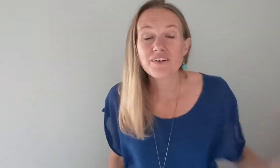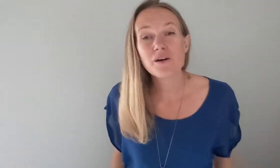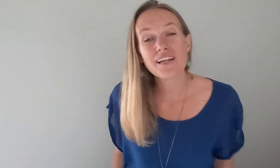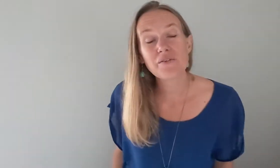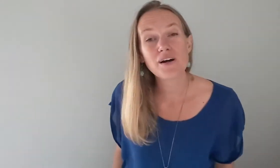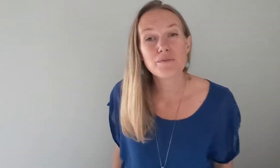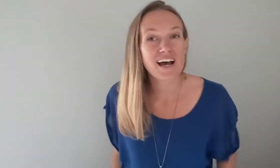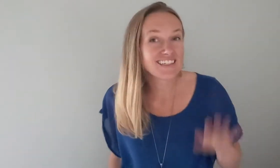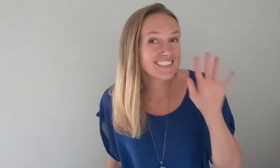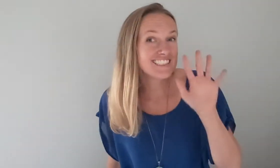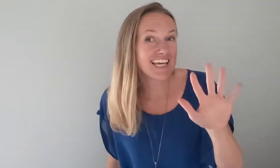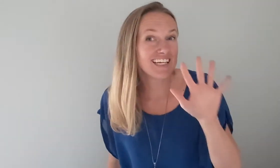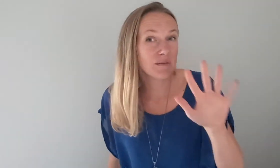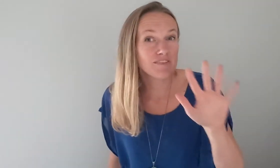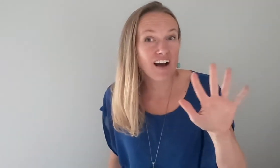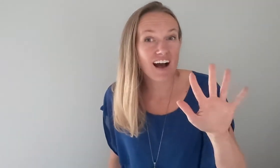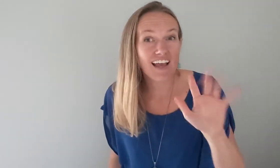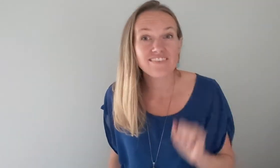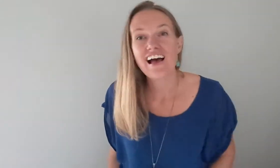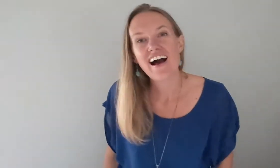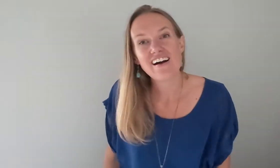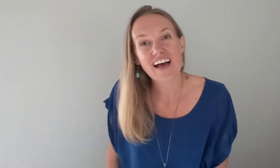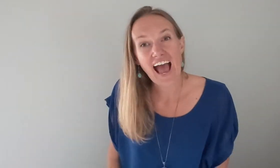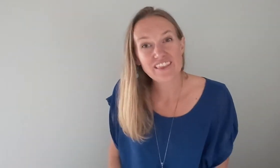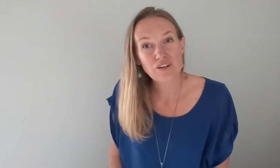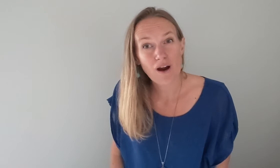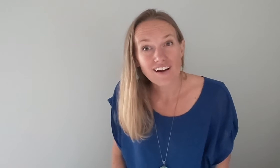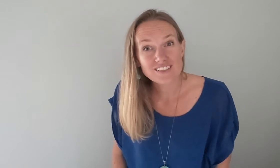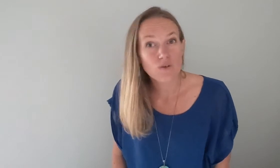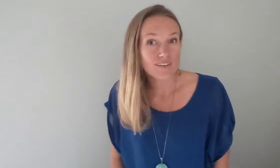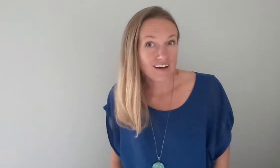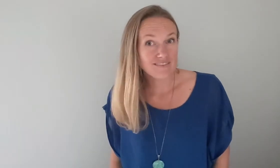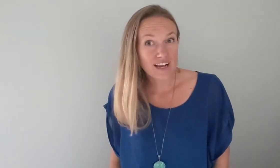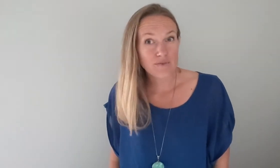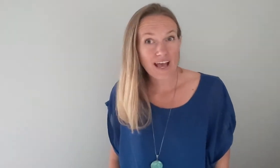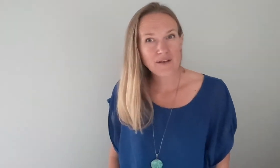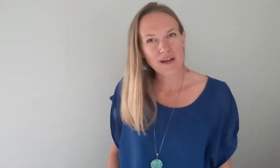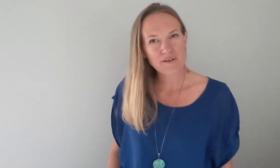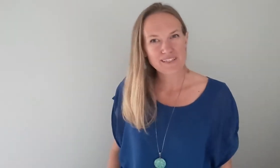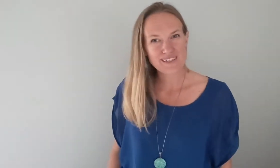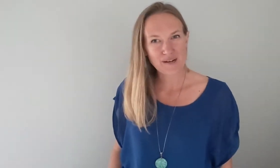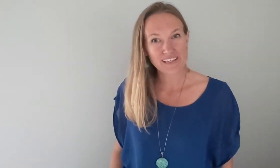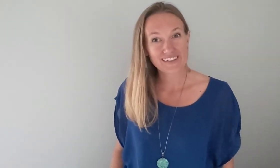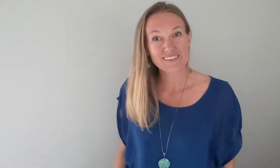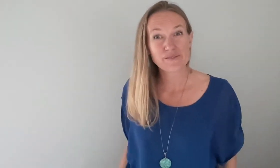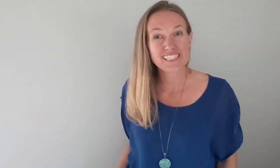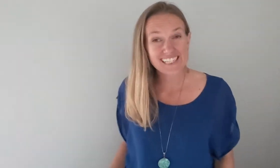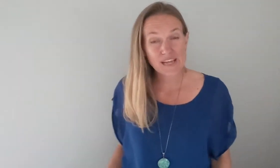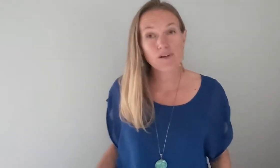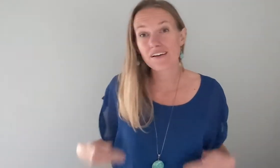everyone, and welcome back to day number 5 of At the Cross, or Love Ran Red by Chris Tomlin. So today we're not going to